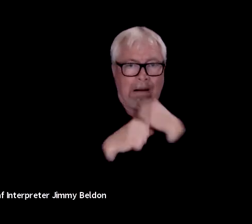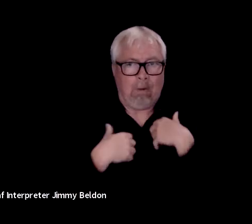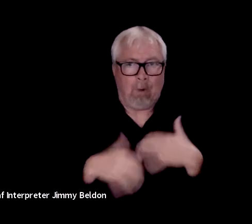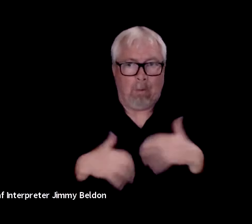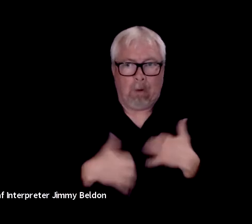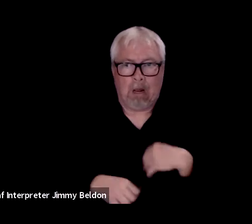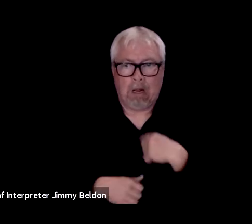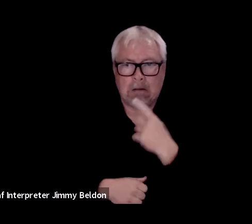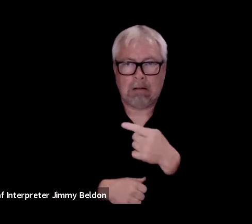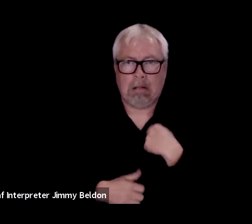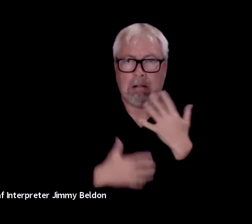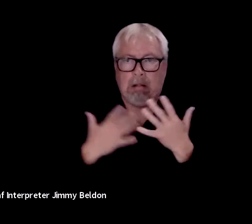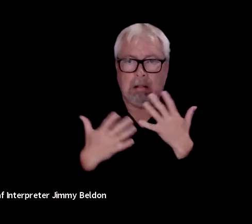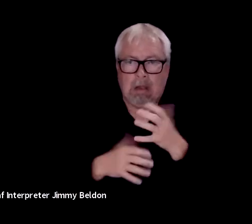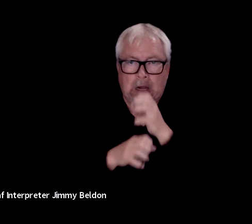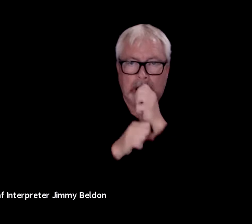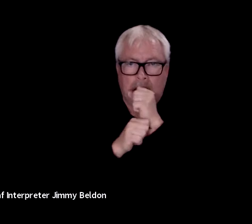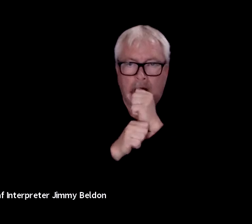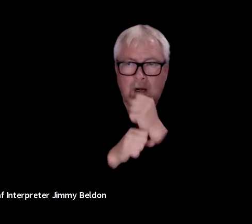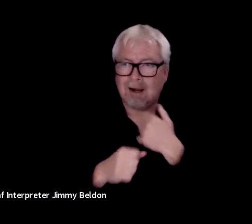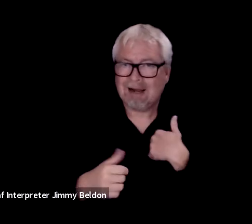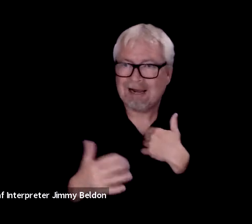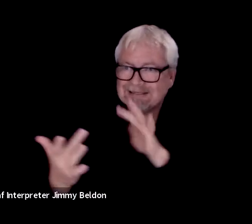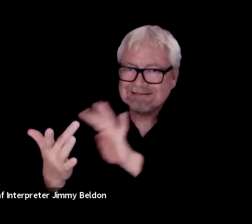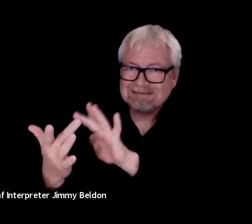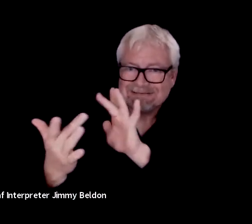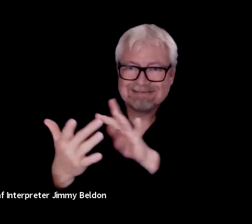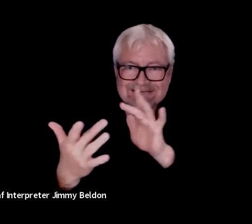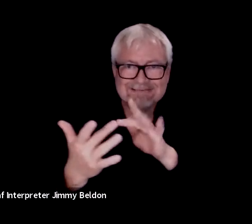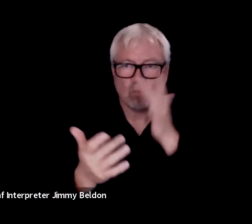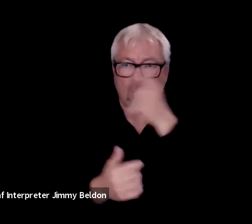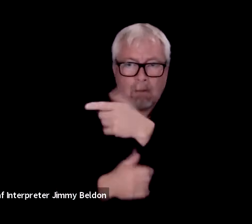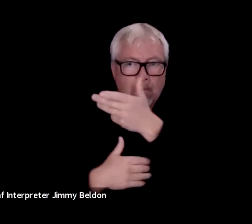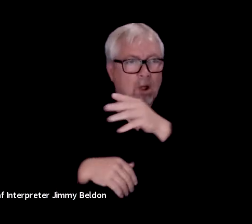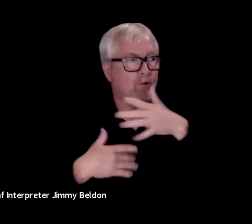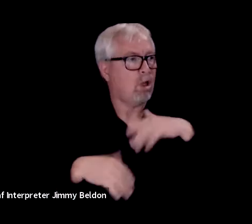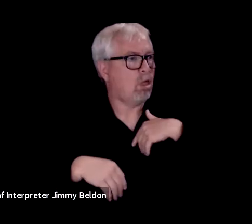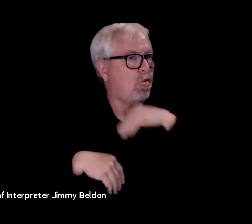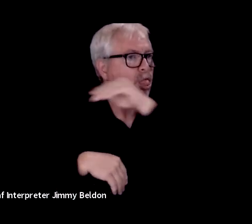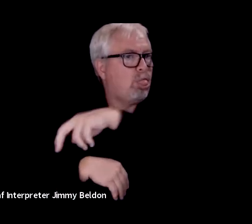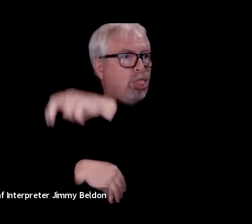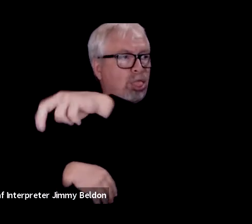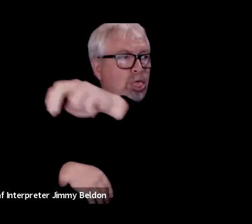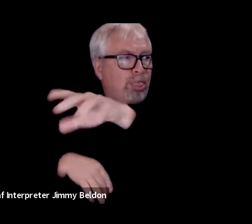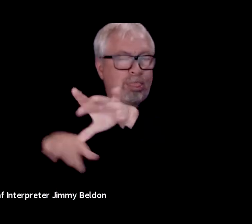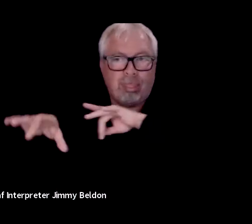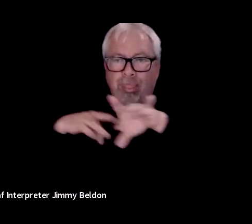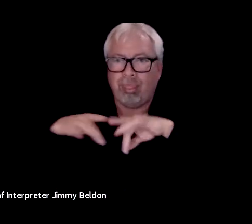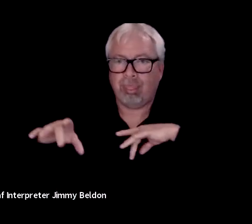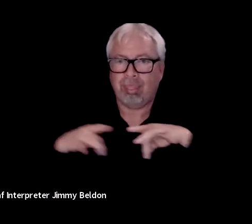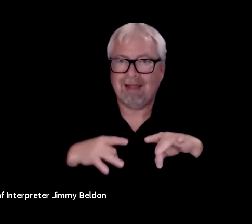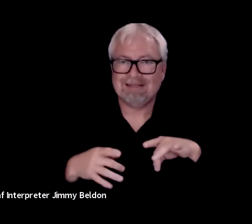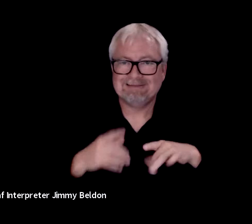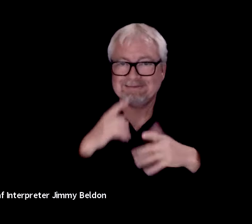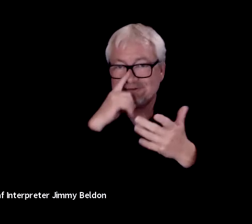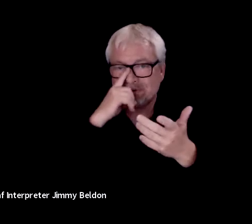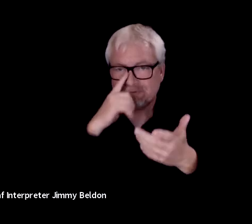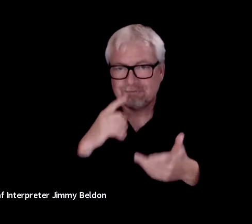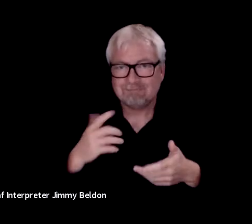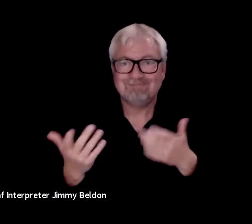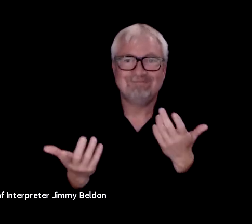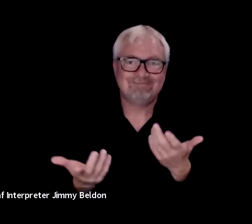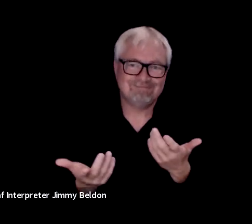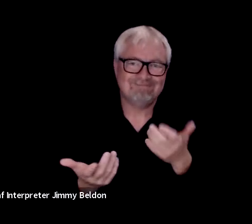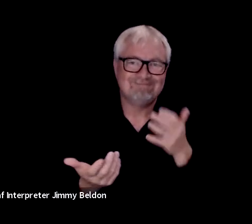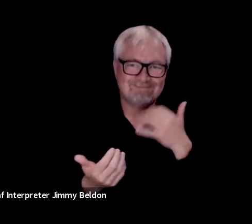can do to mitigate risk. And that includes vaccination. It also includes, when